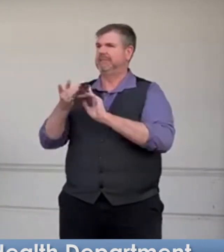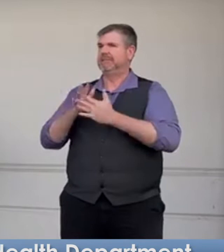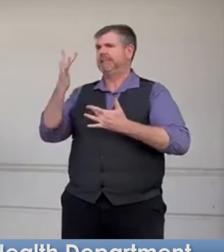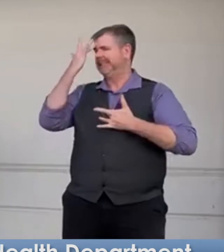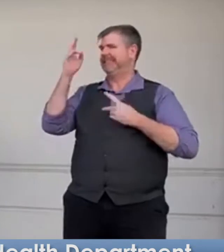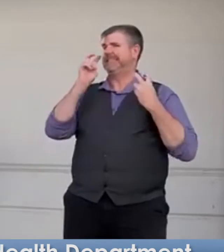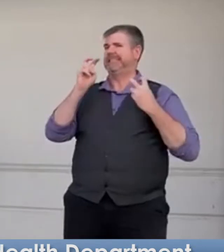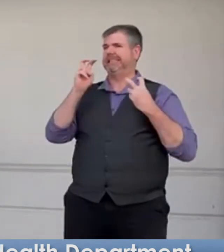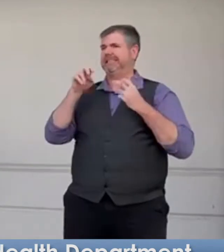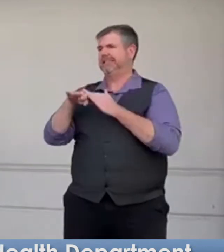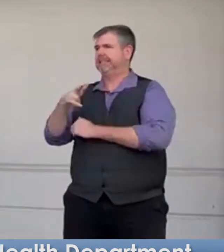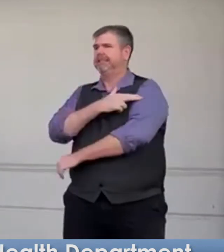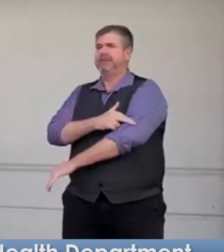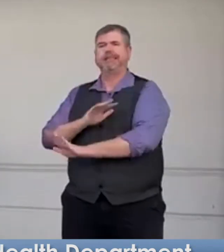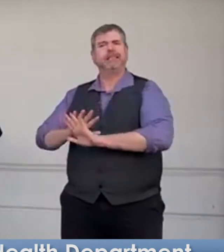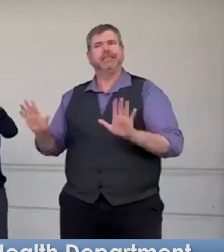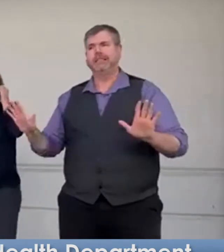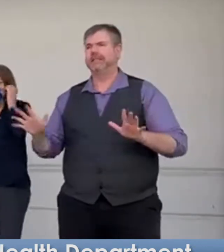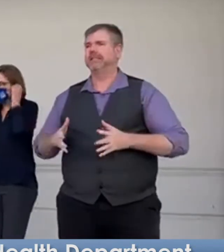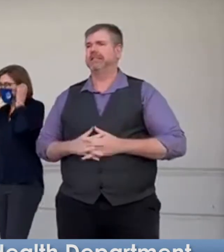Okay.